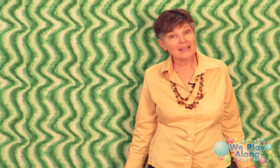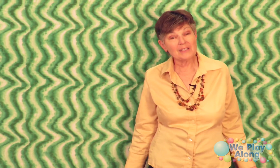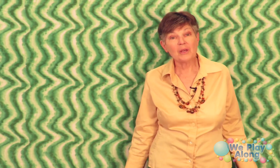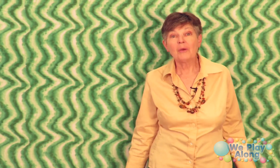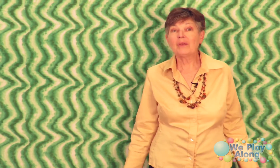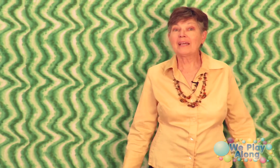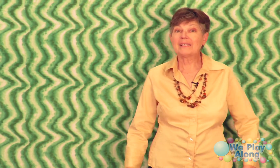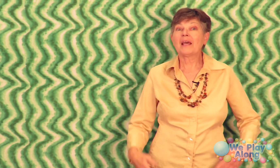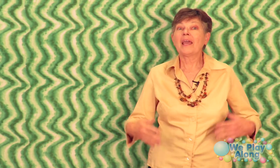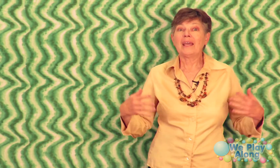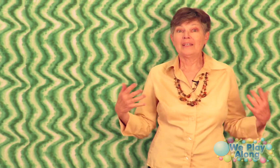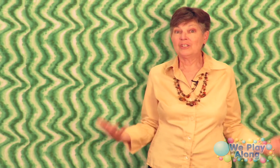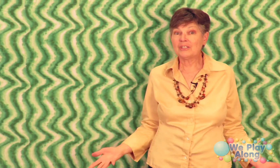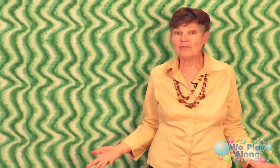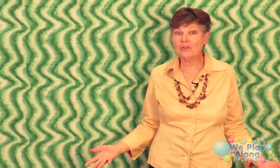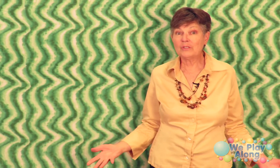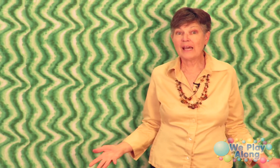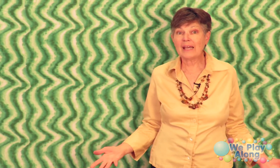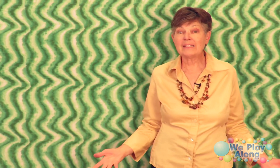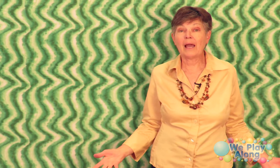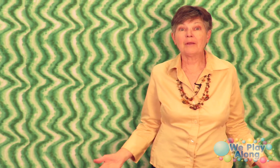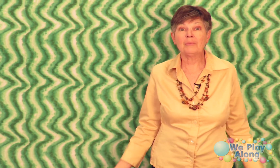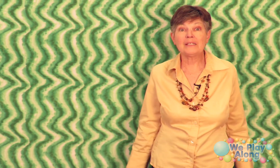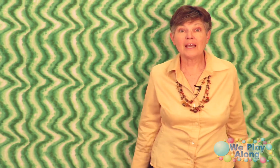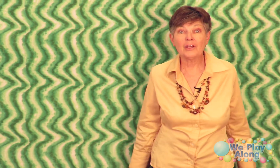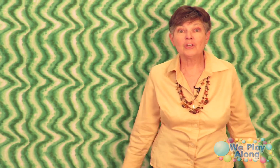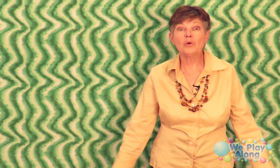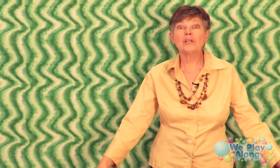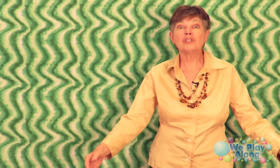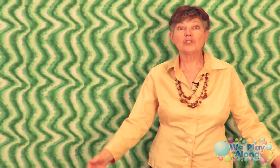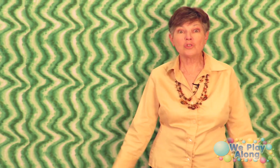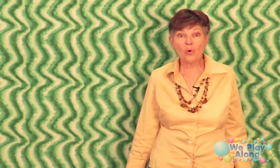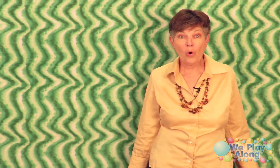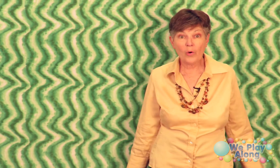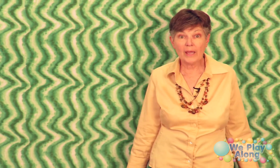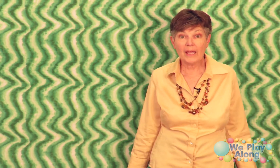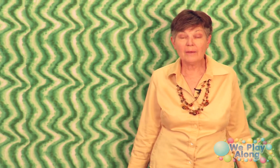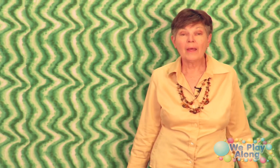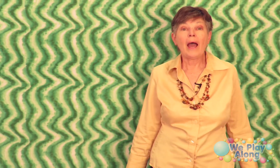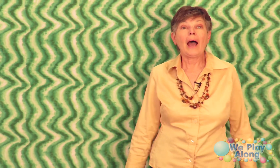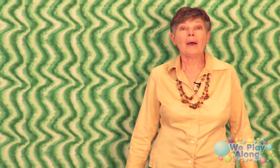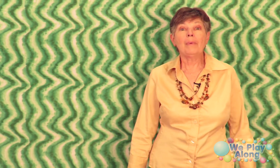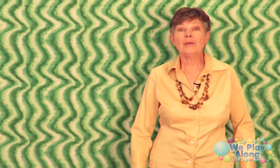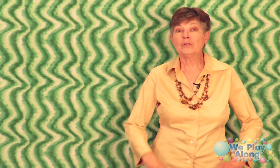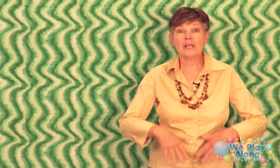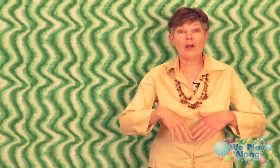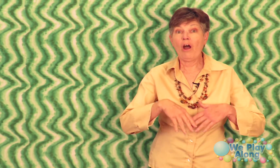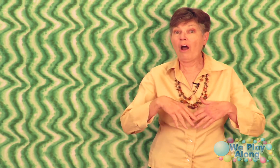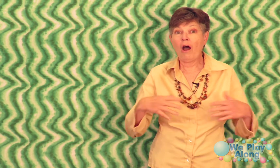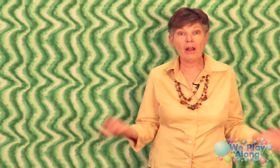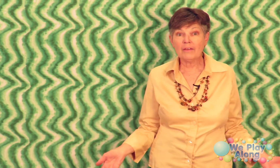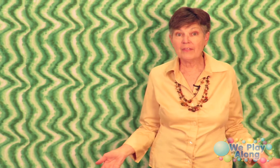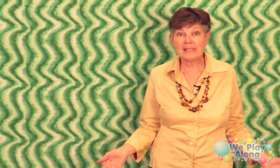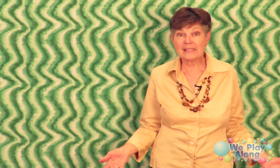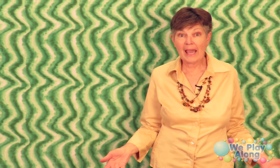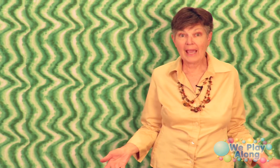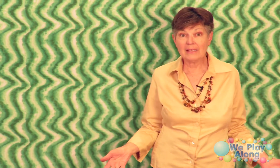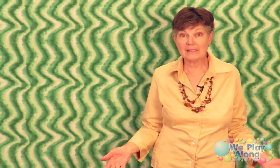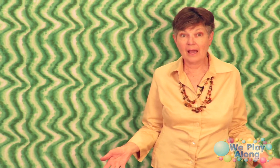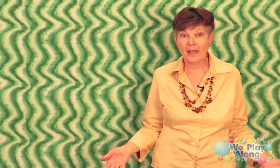practice because in just a few seconds, I'm going to be telling you a story using all of these K